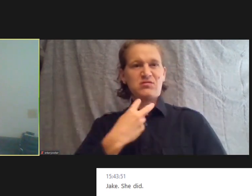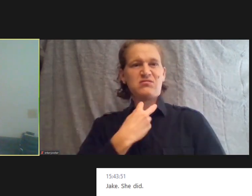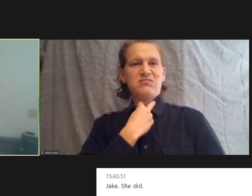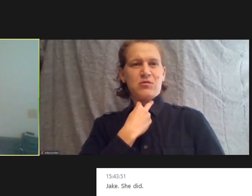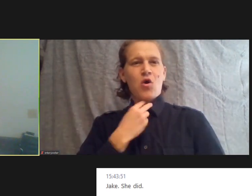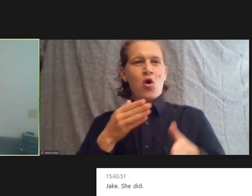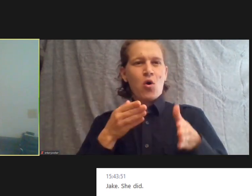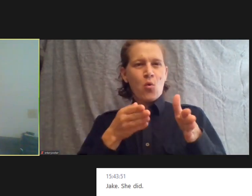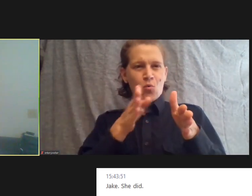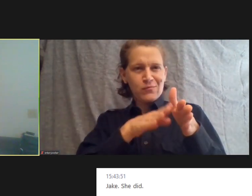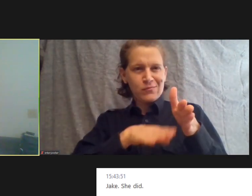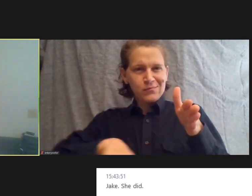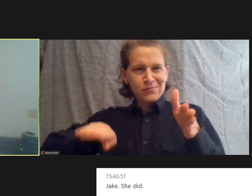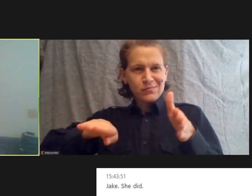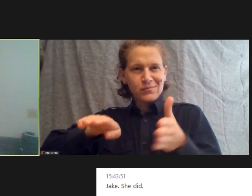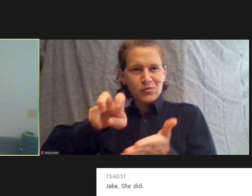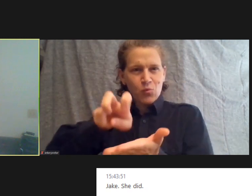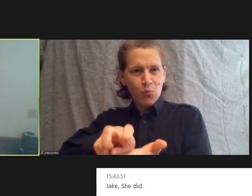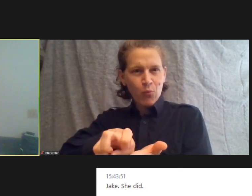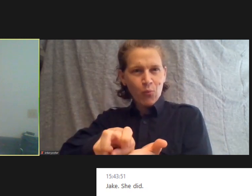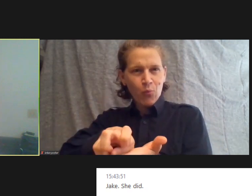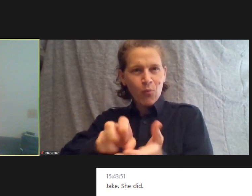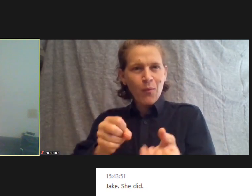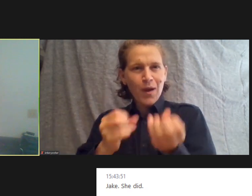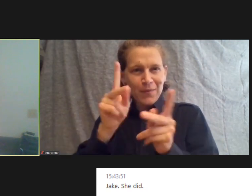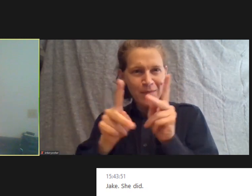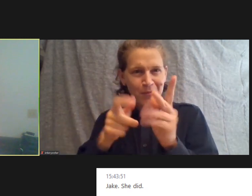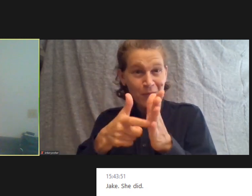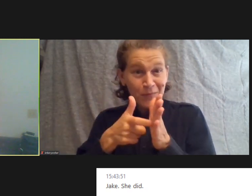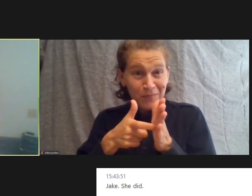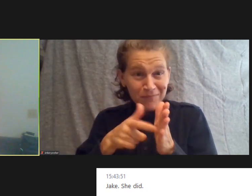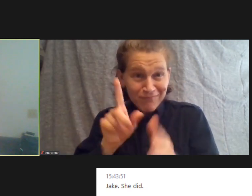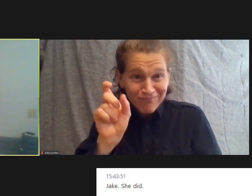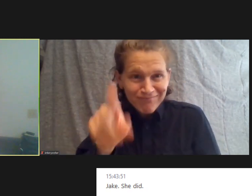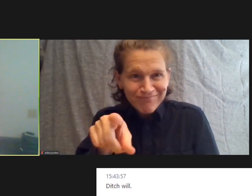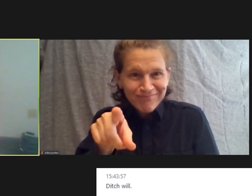a ditch? Well,